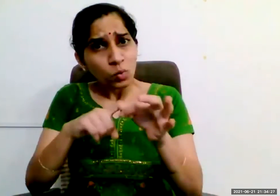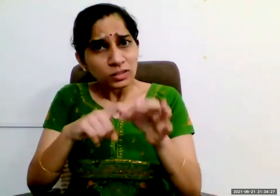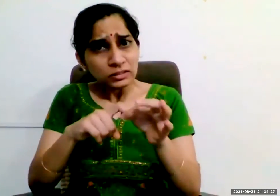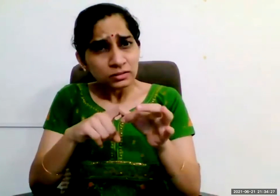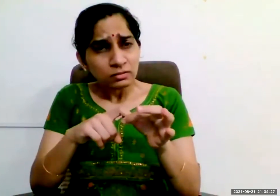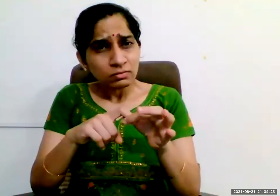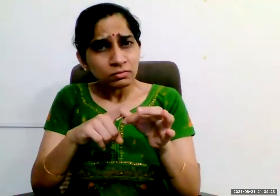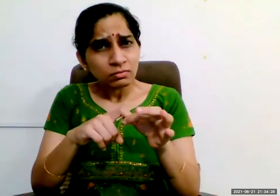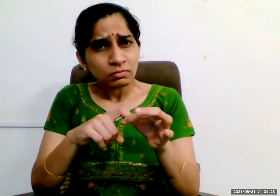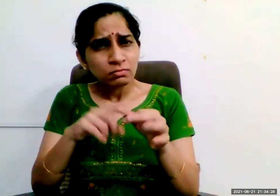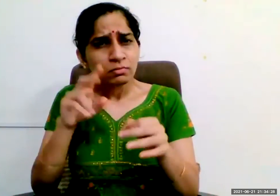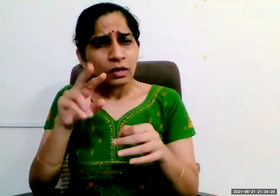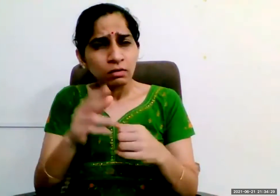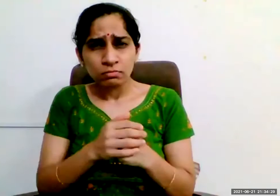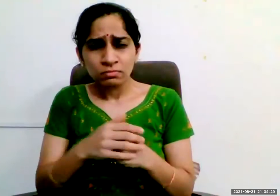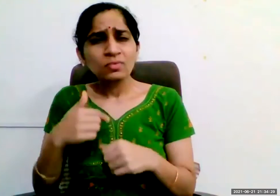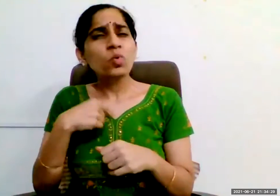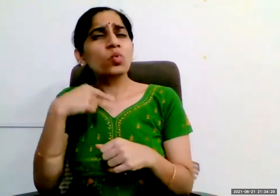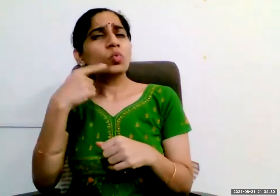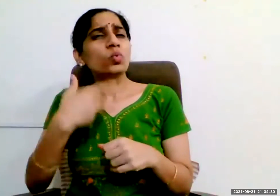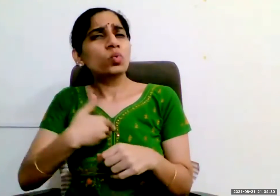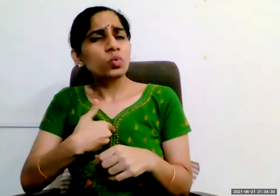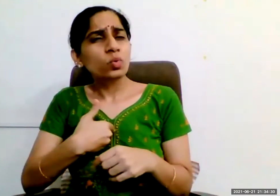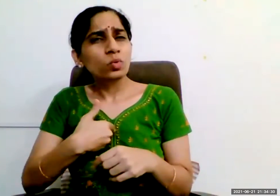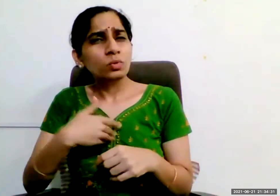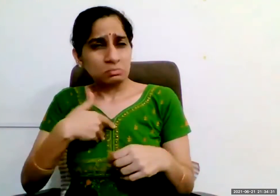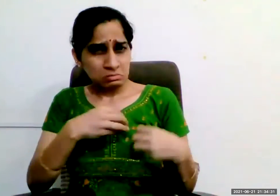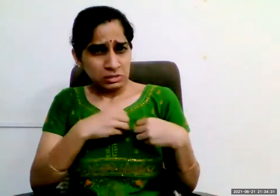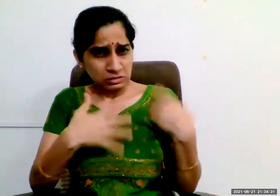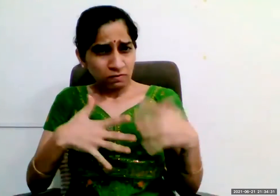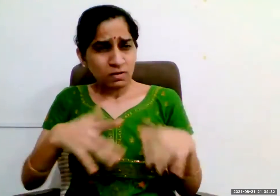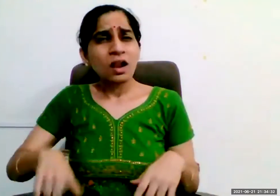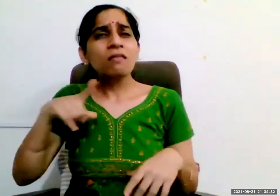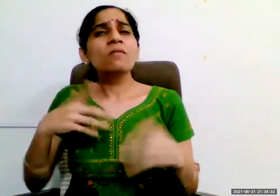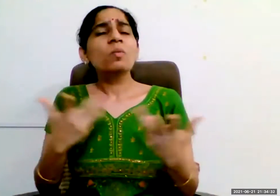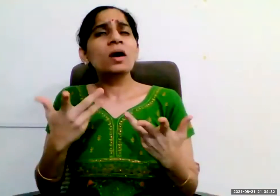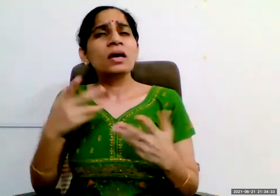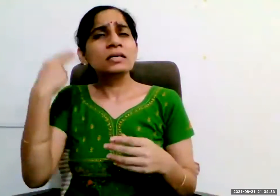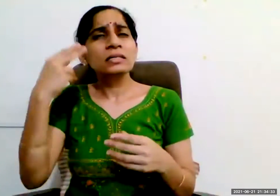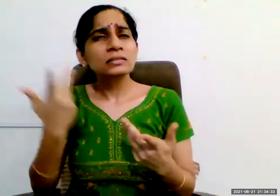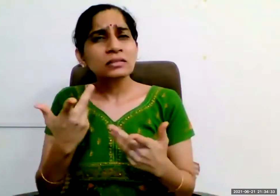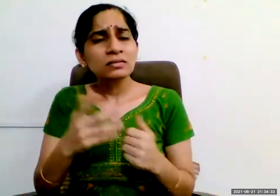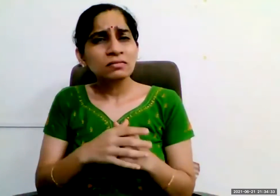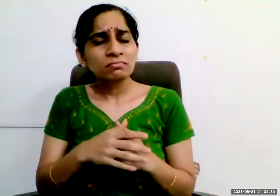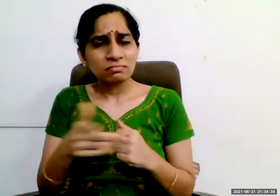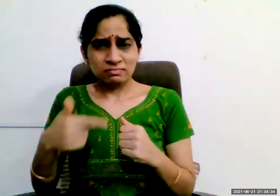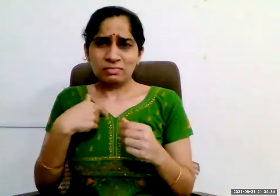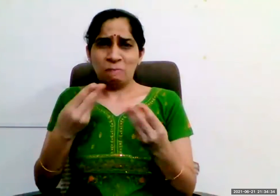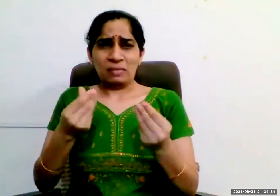be questioning about who they are and why they are suffering and what is the reason for being in this material world,